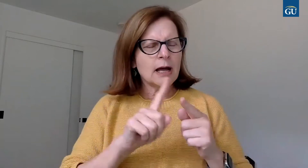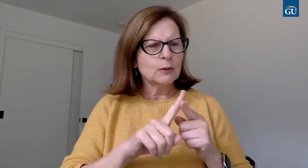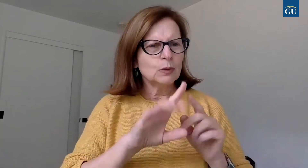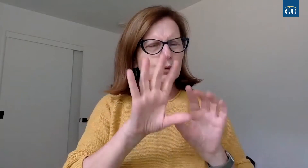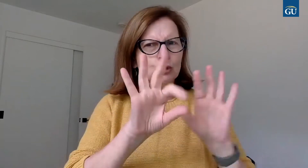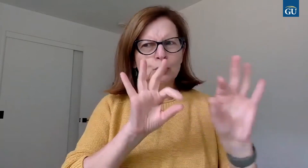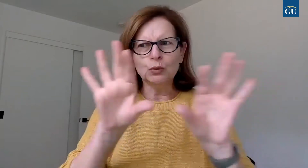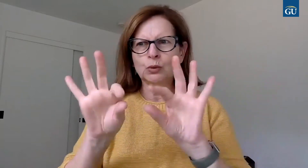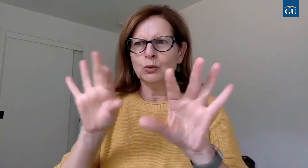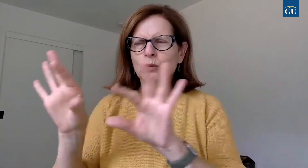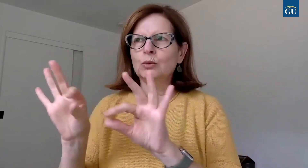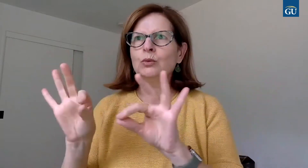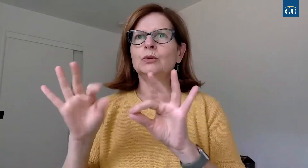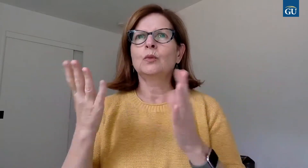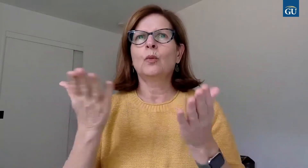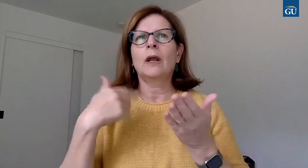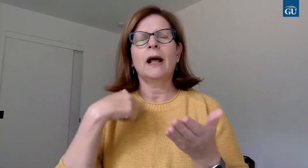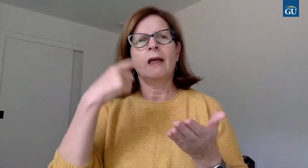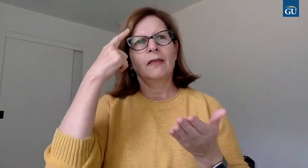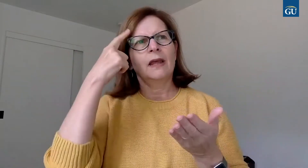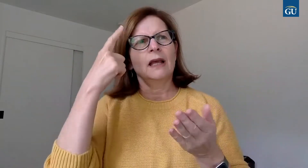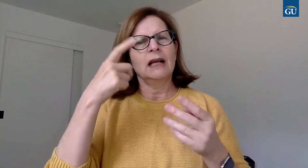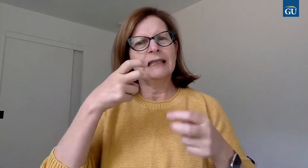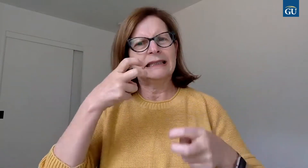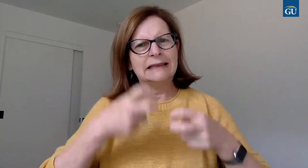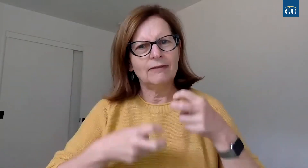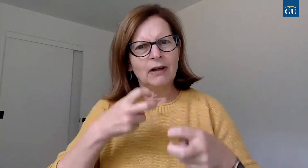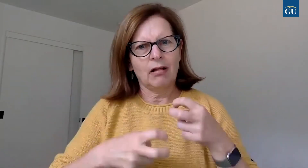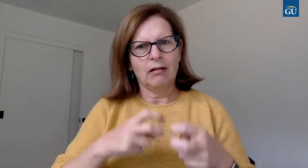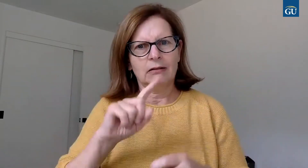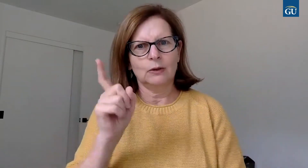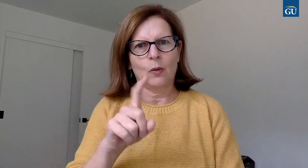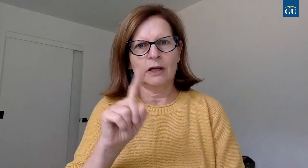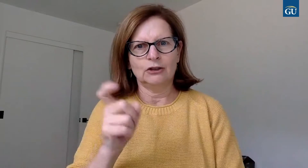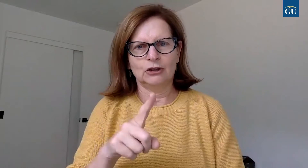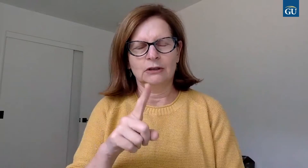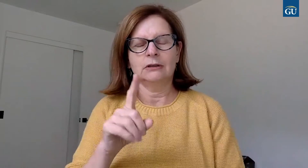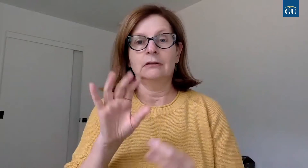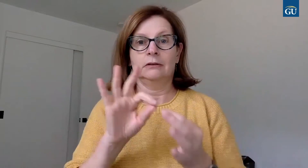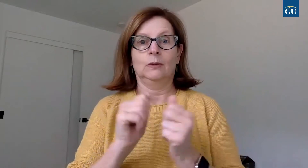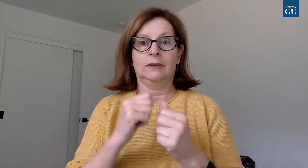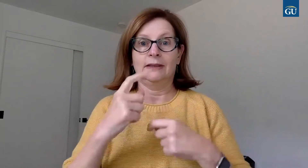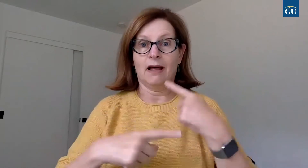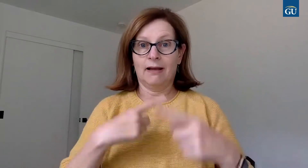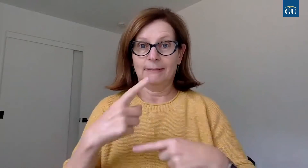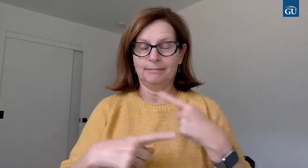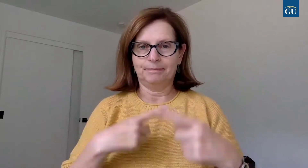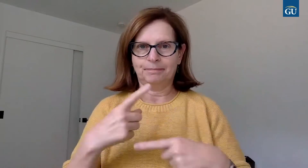So, in my career, I try to choose what I think are the difficult questions with regard to sign language.